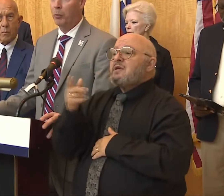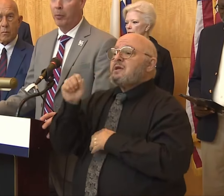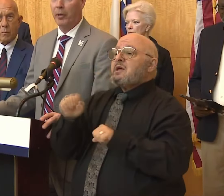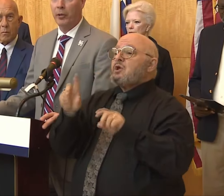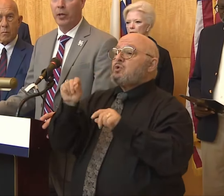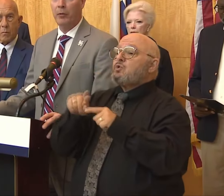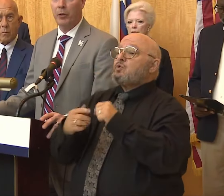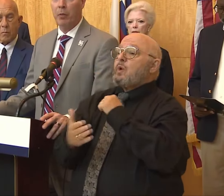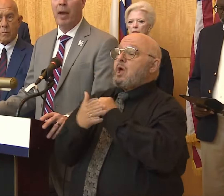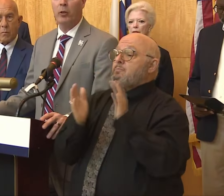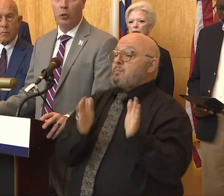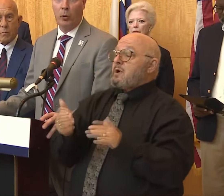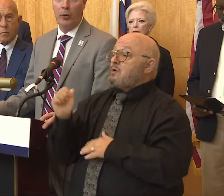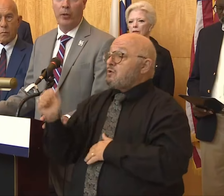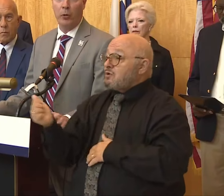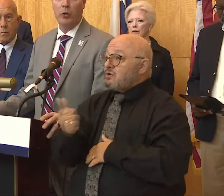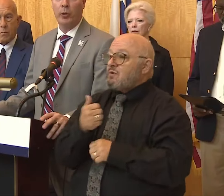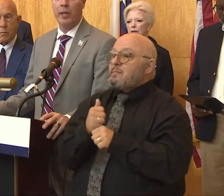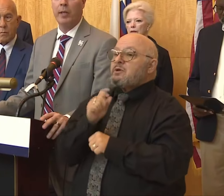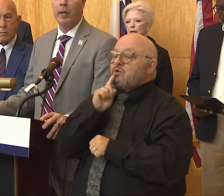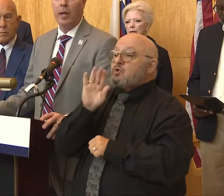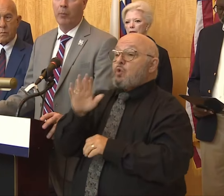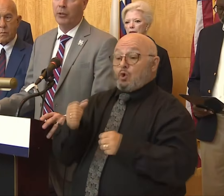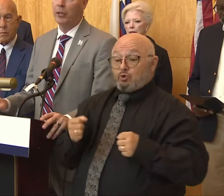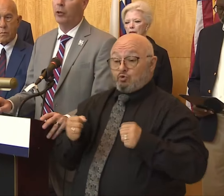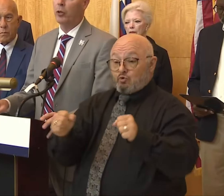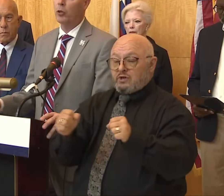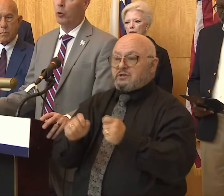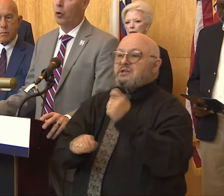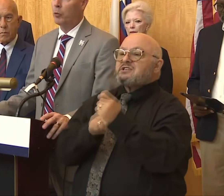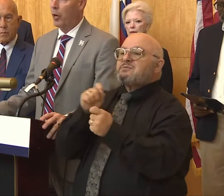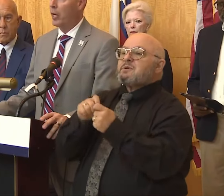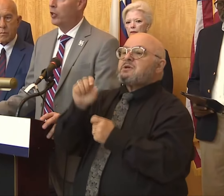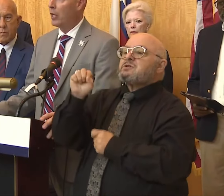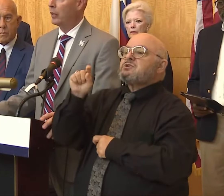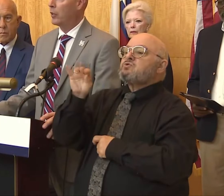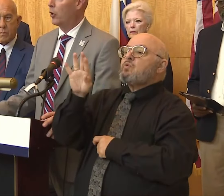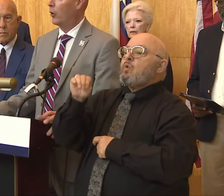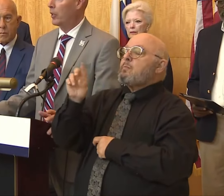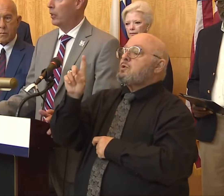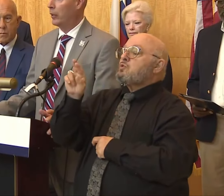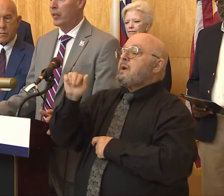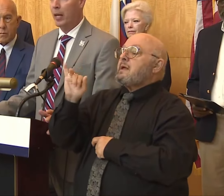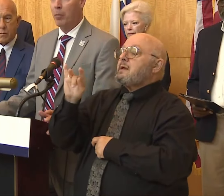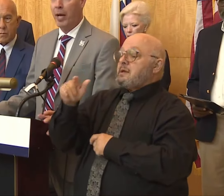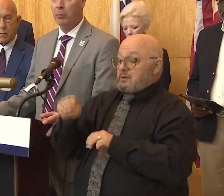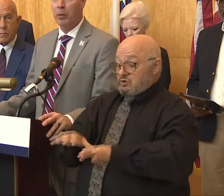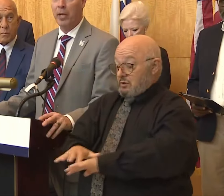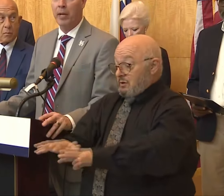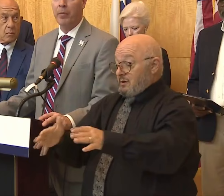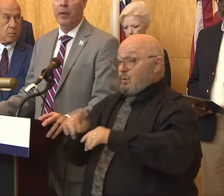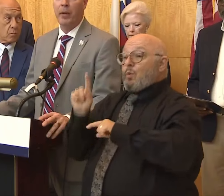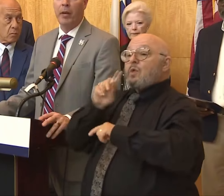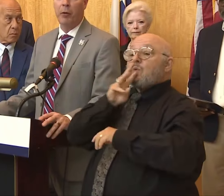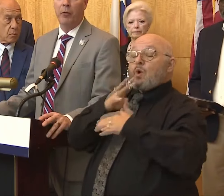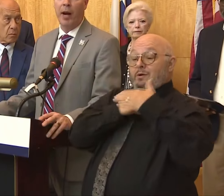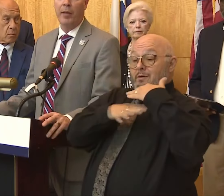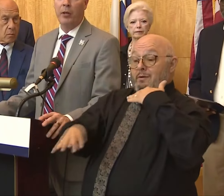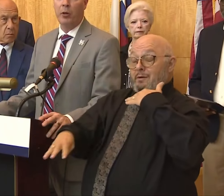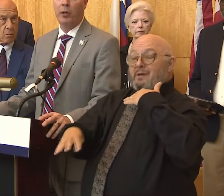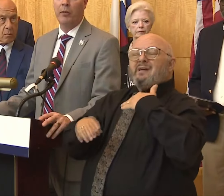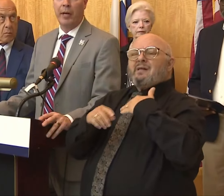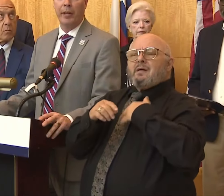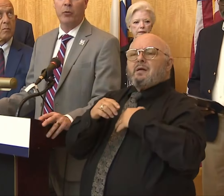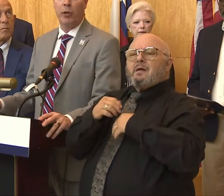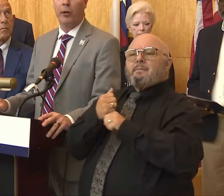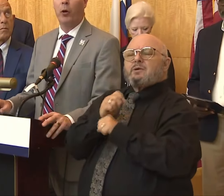now to help prepare yourself is to make sure that those streets, and particularly the storm drainage inlets, are as clear as they can possibly be. If you find that